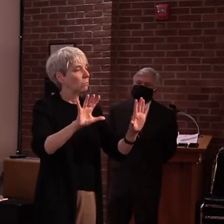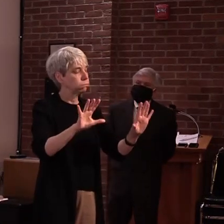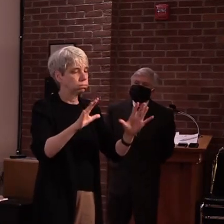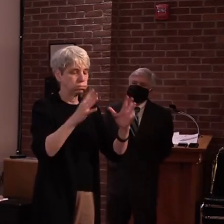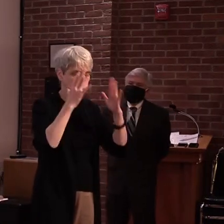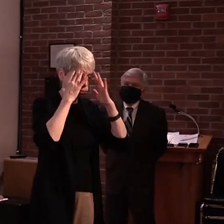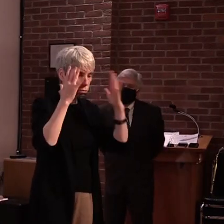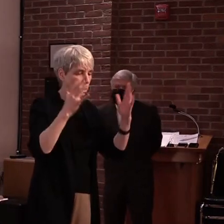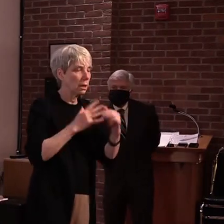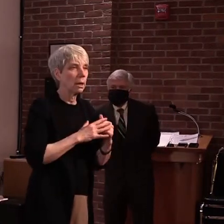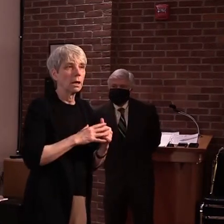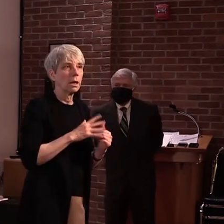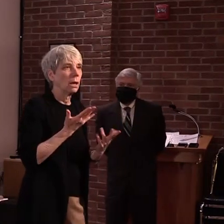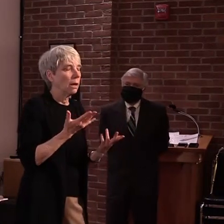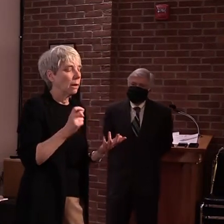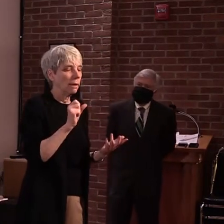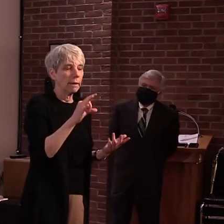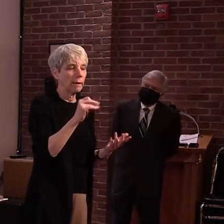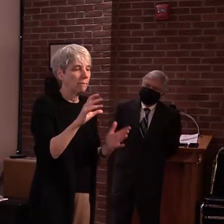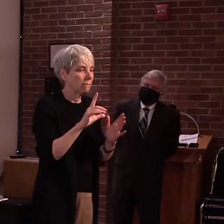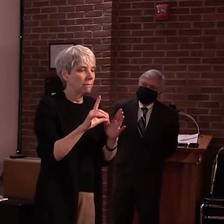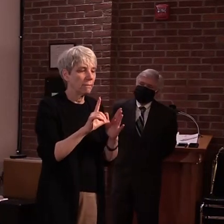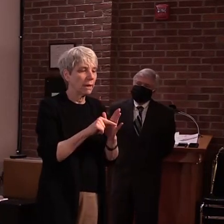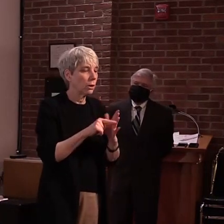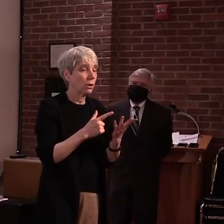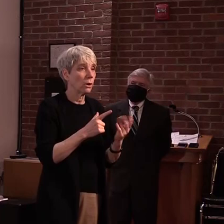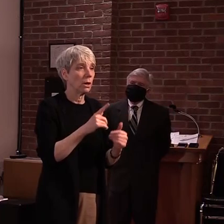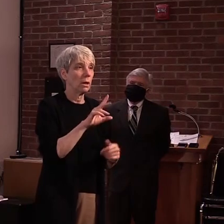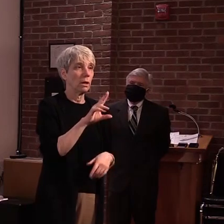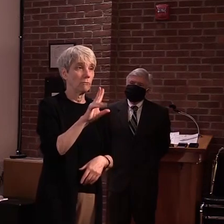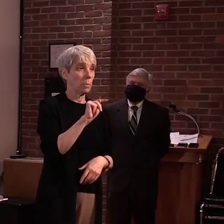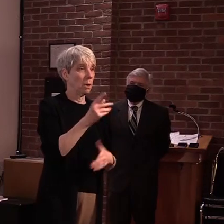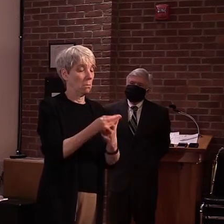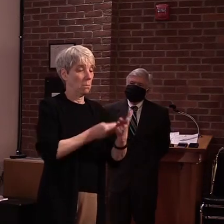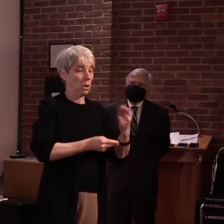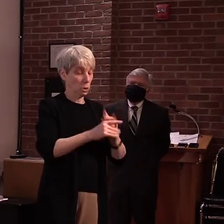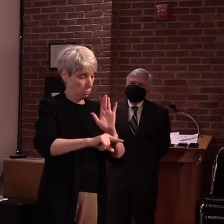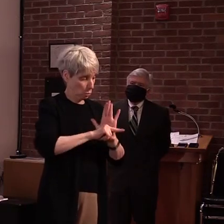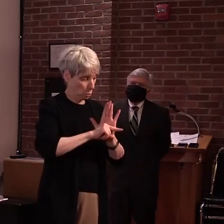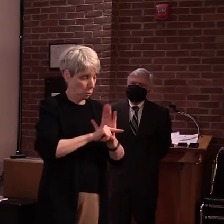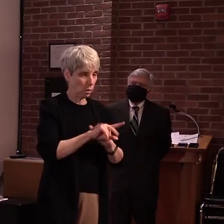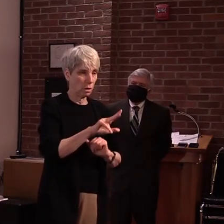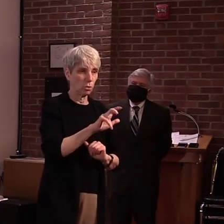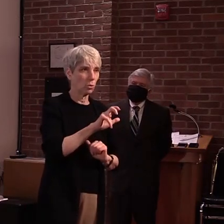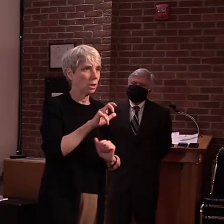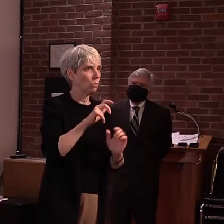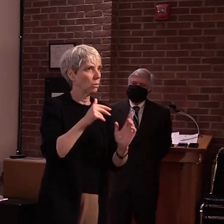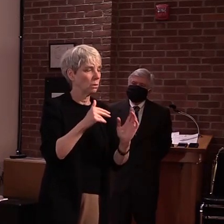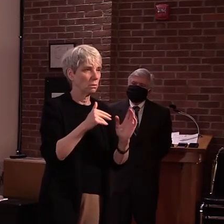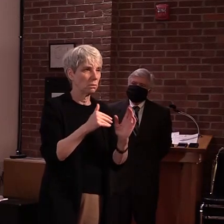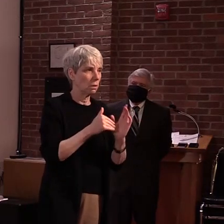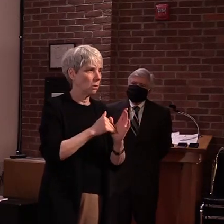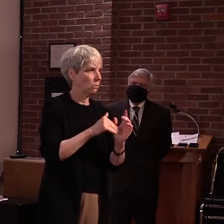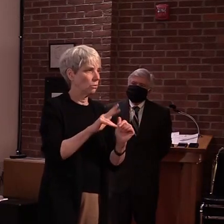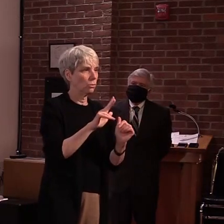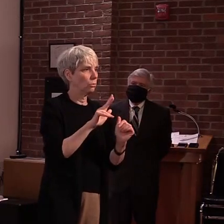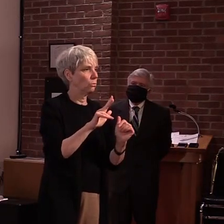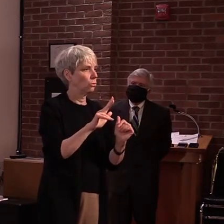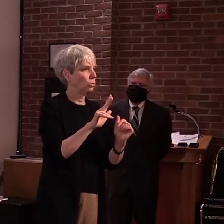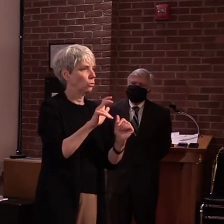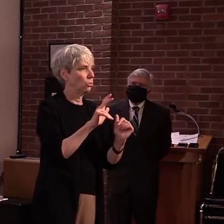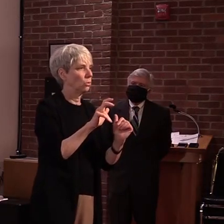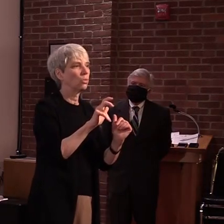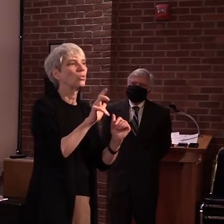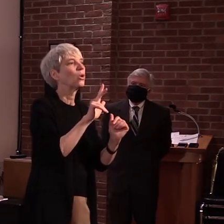a $300 or $400 million budget deficit, but it's not easy for those businesses right now who are